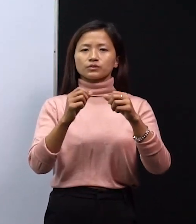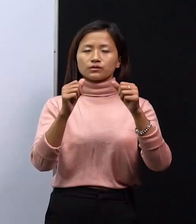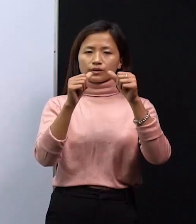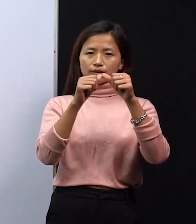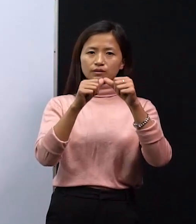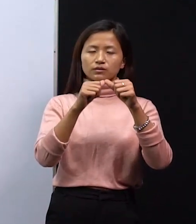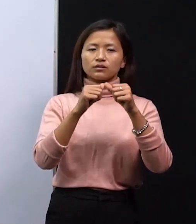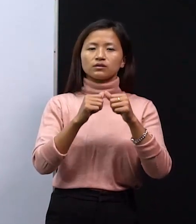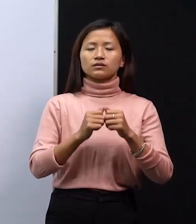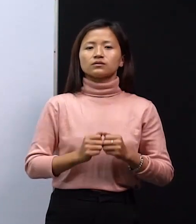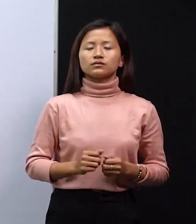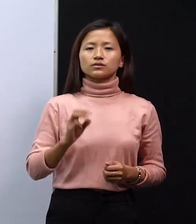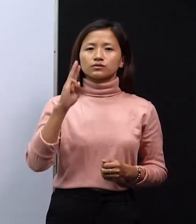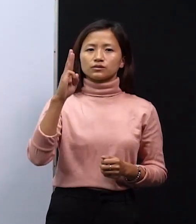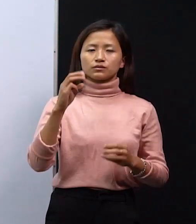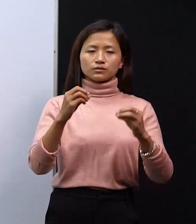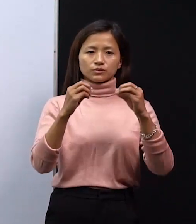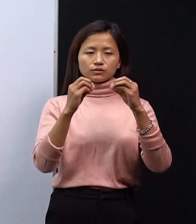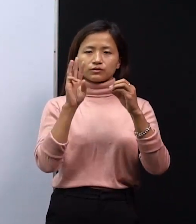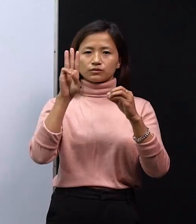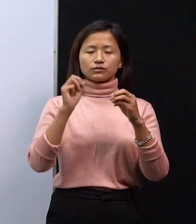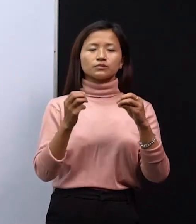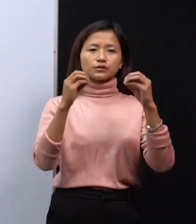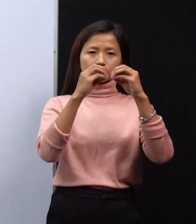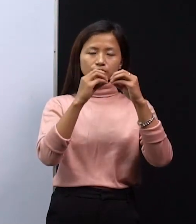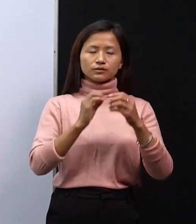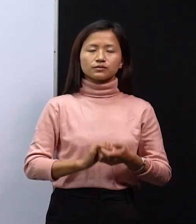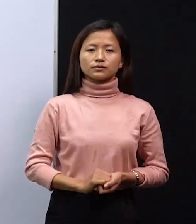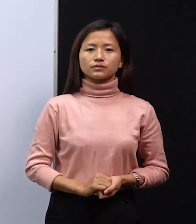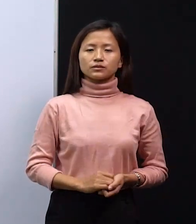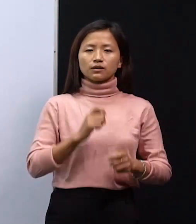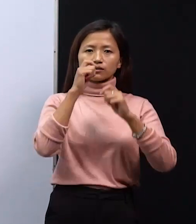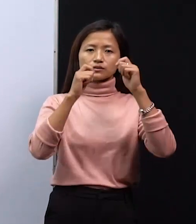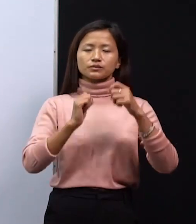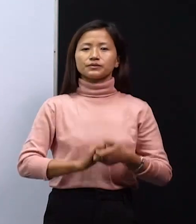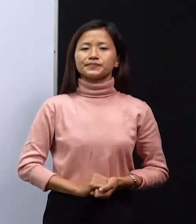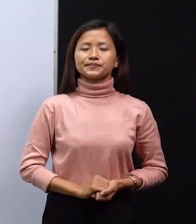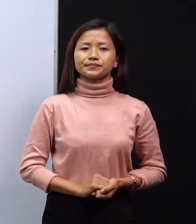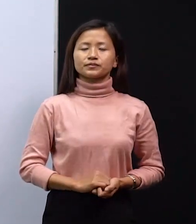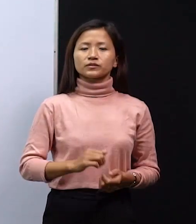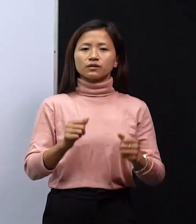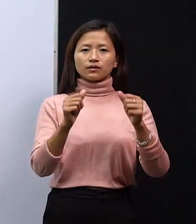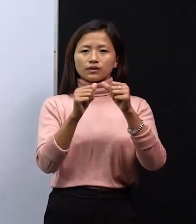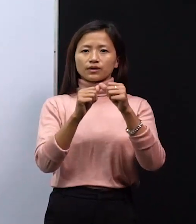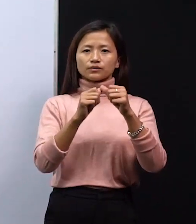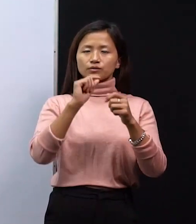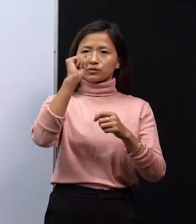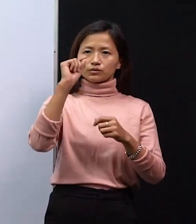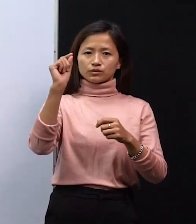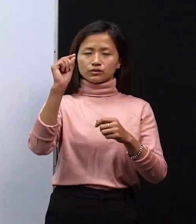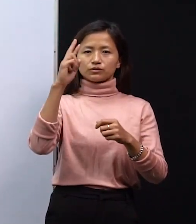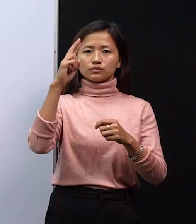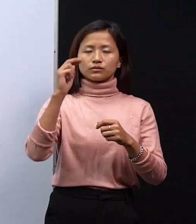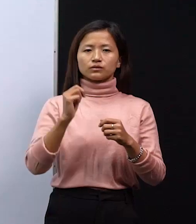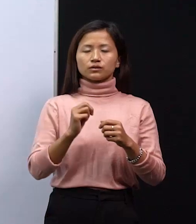will be your b. Okay? Now we know this expression, a to the power 2